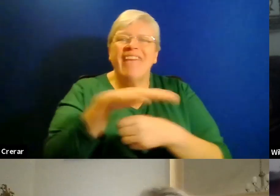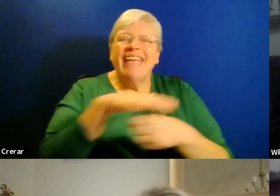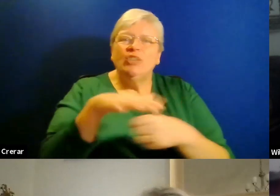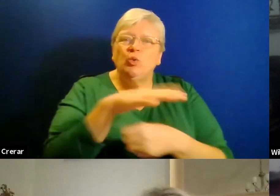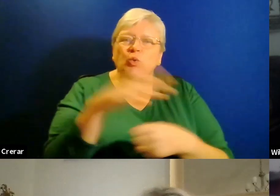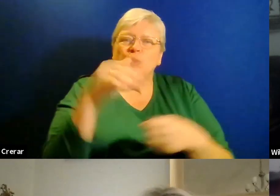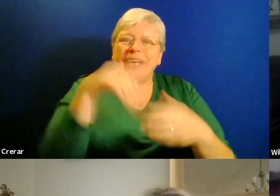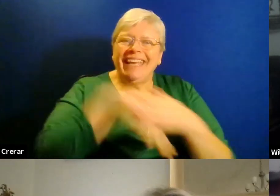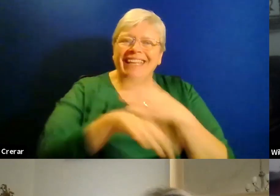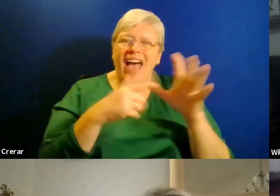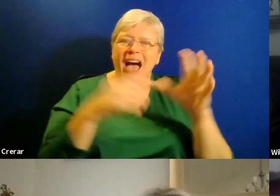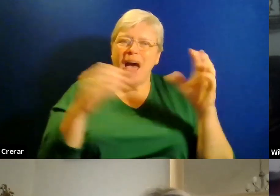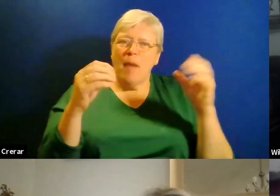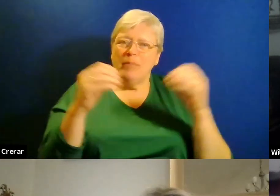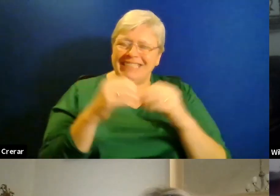Aberdeen